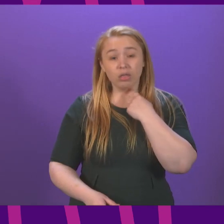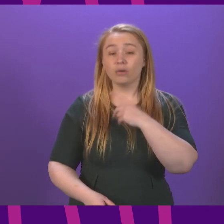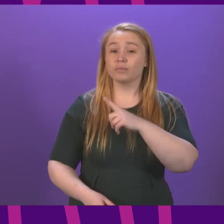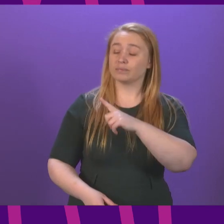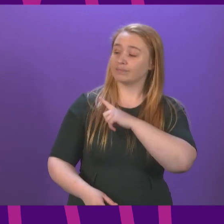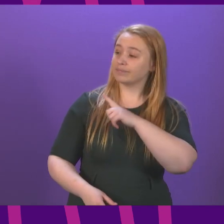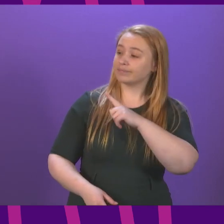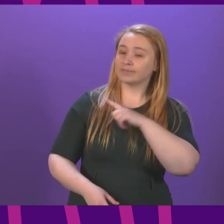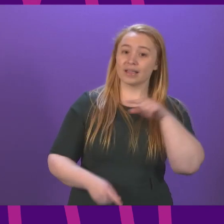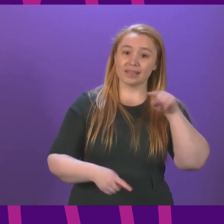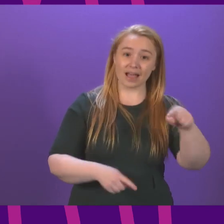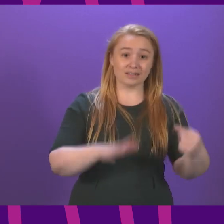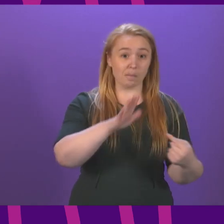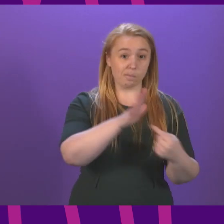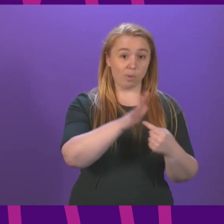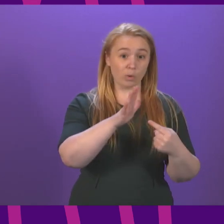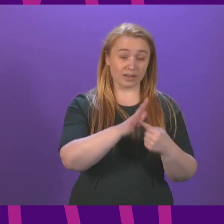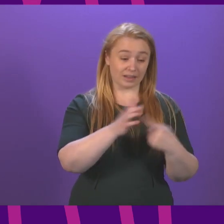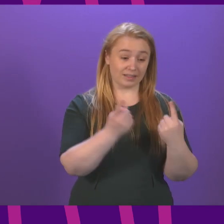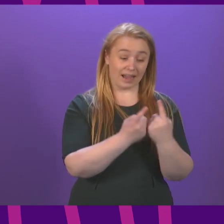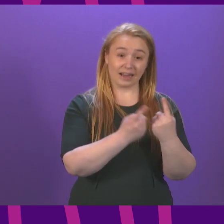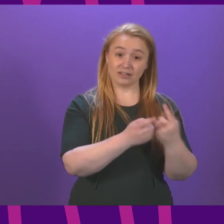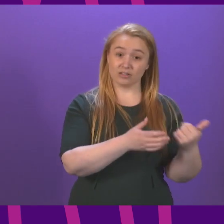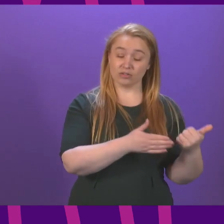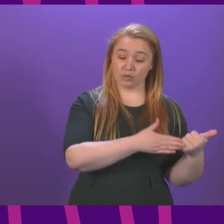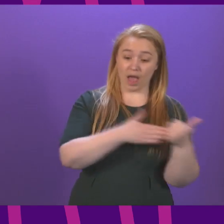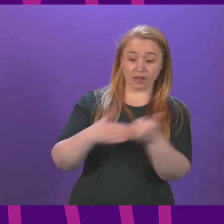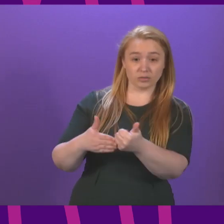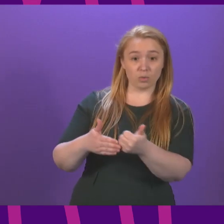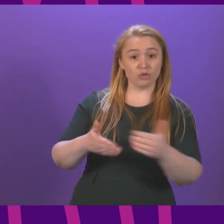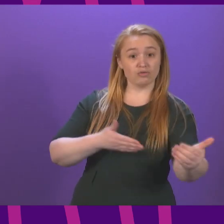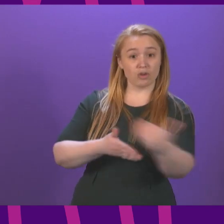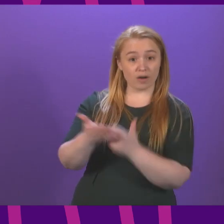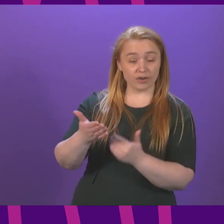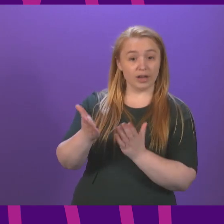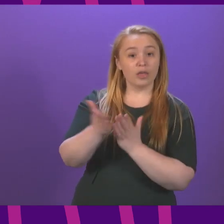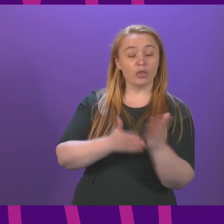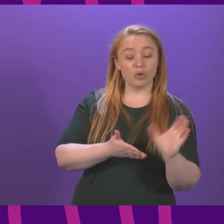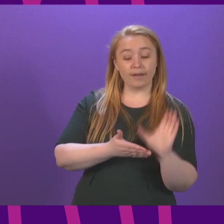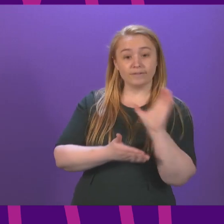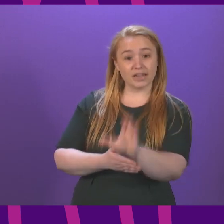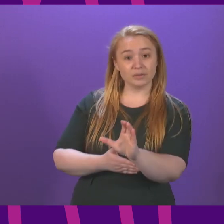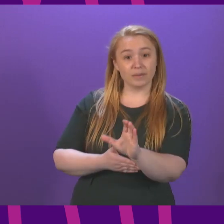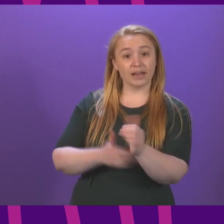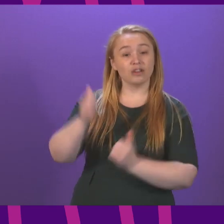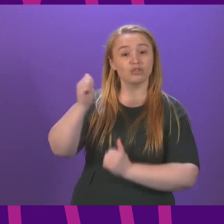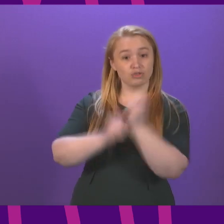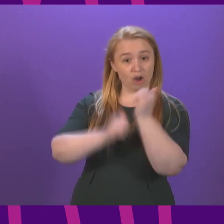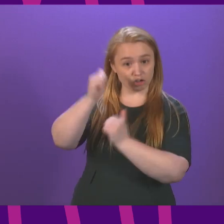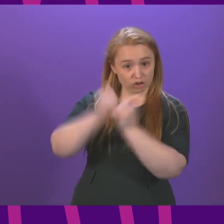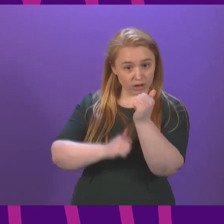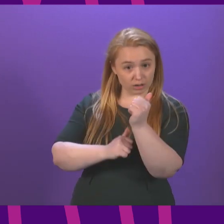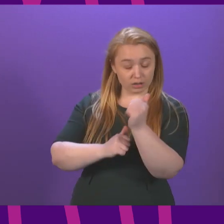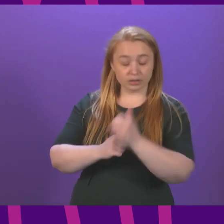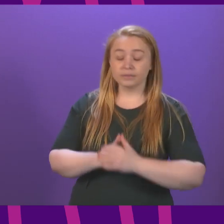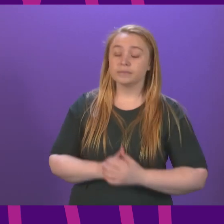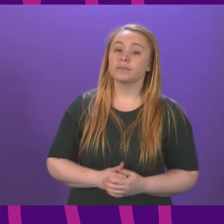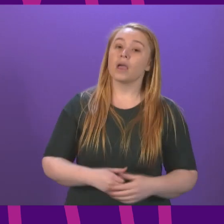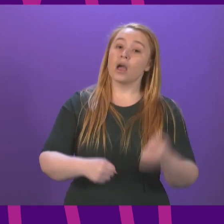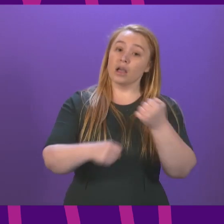as I say, one of the key levers we have to support recovery through investment in infrastructure. As we set out in our own budget, the government